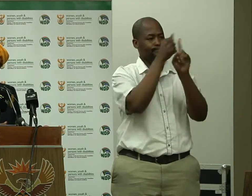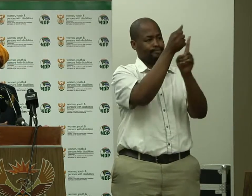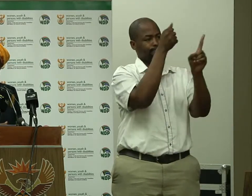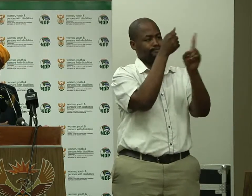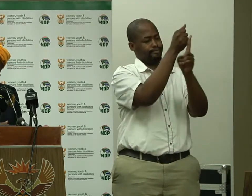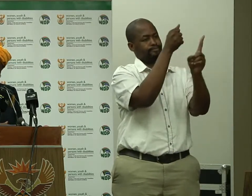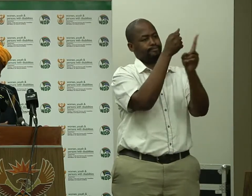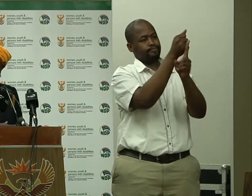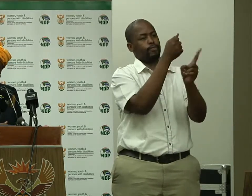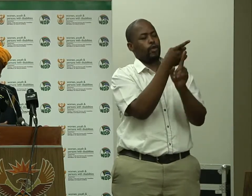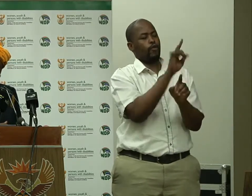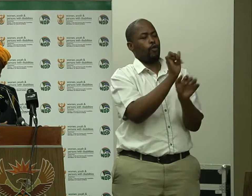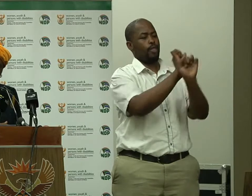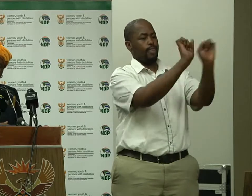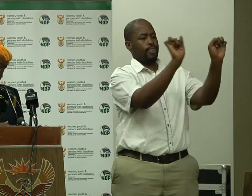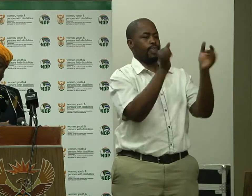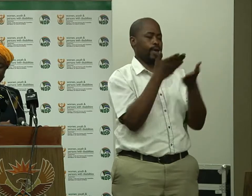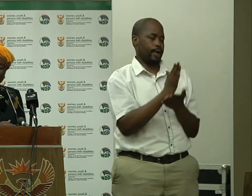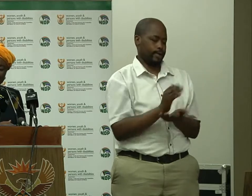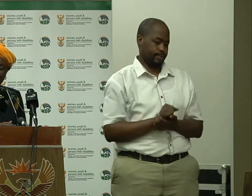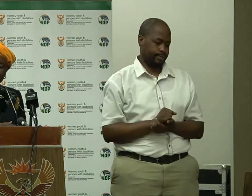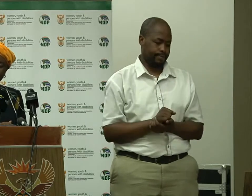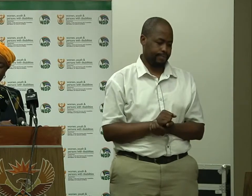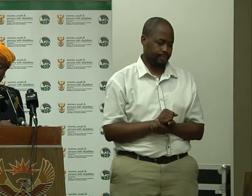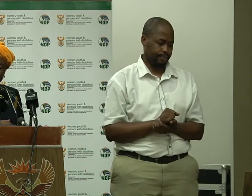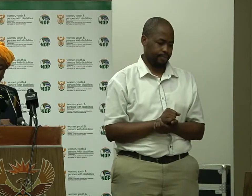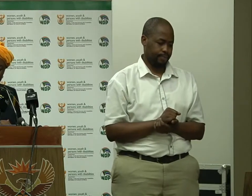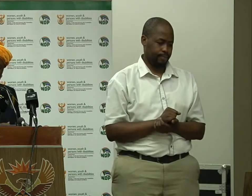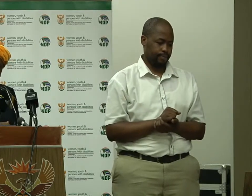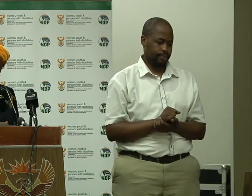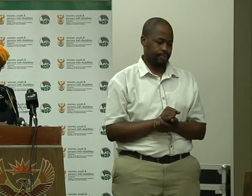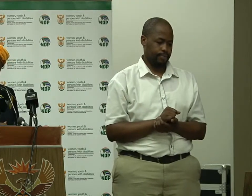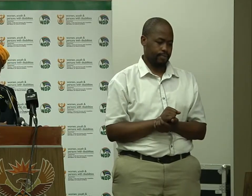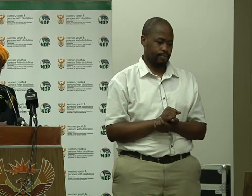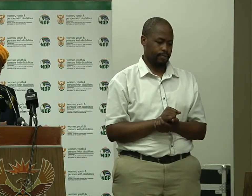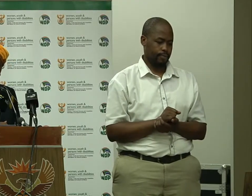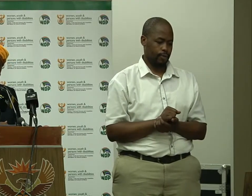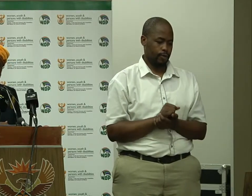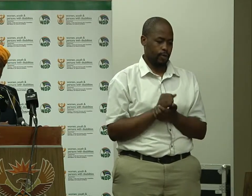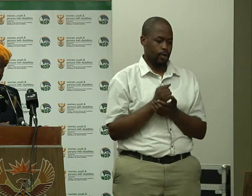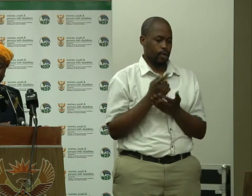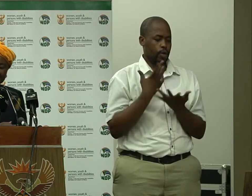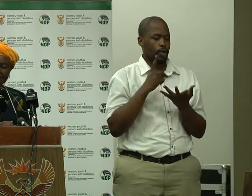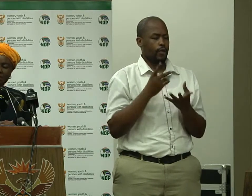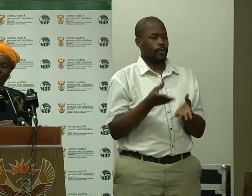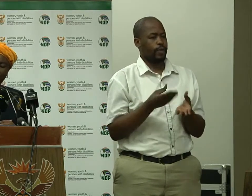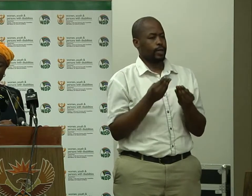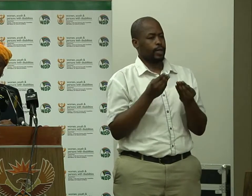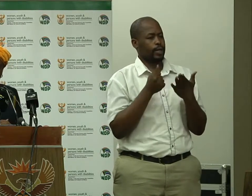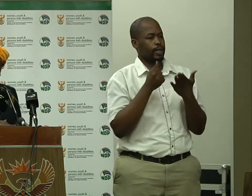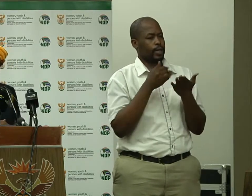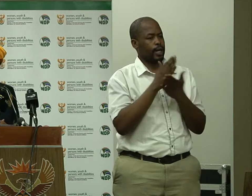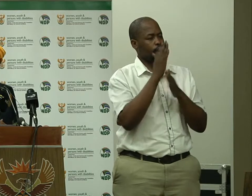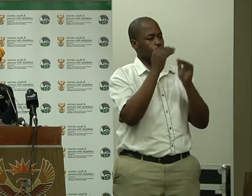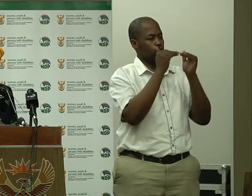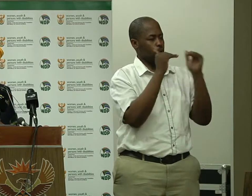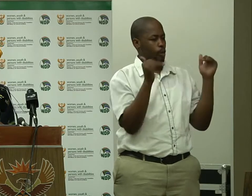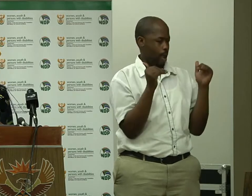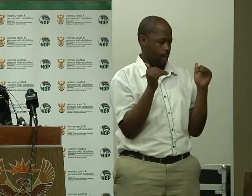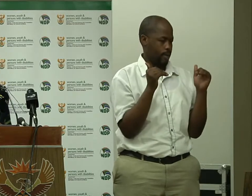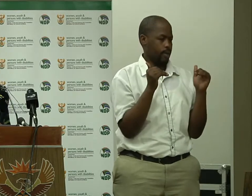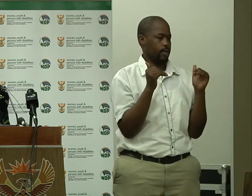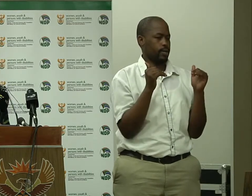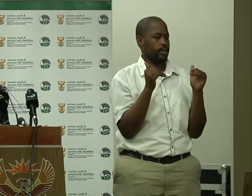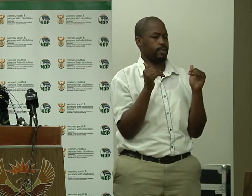advocate for their rights. The struggle for the realization of the right to equality